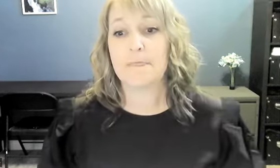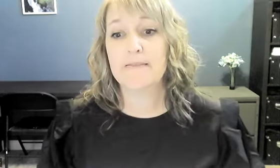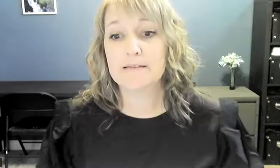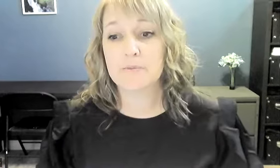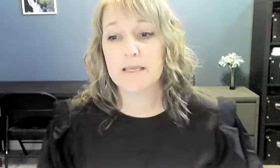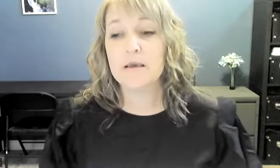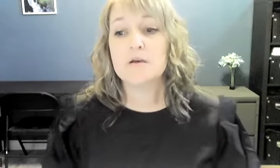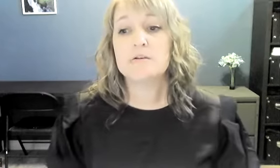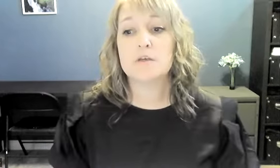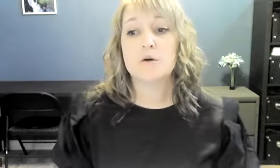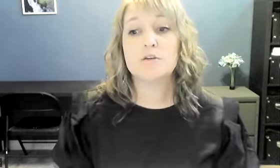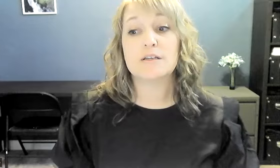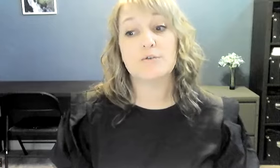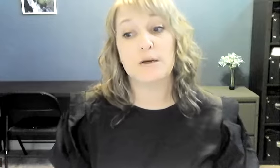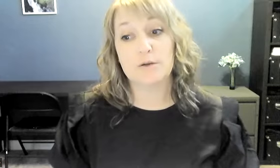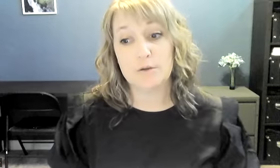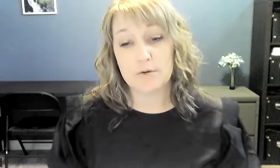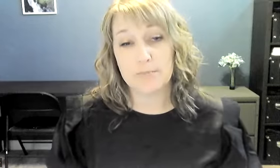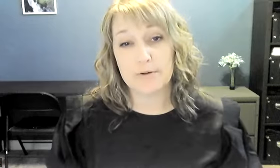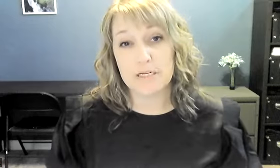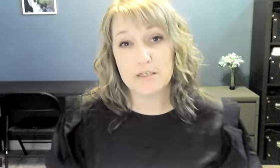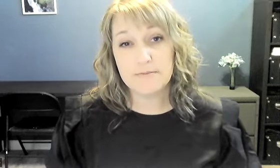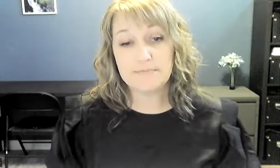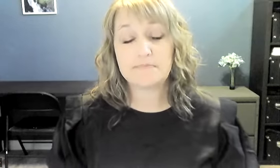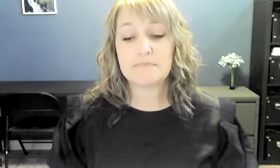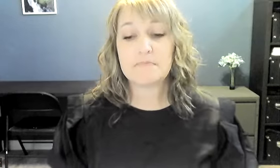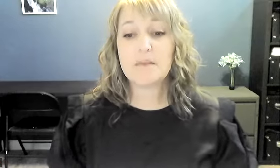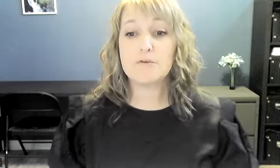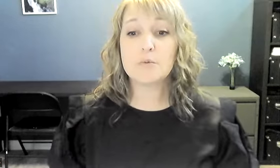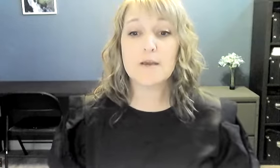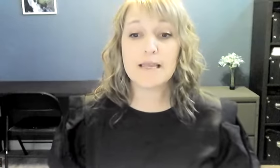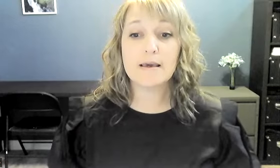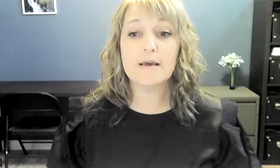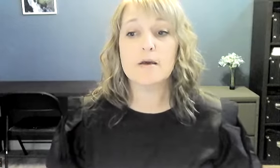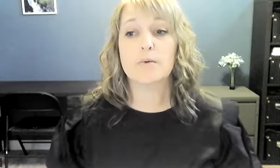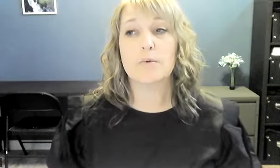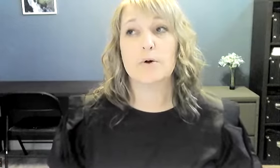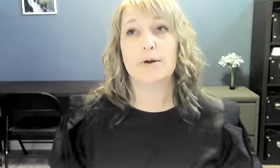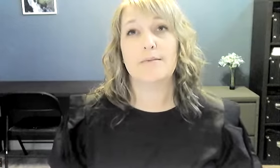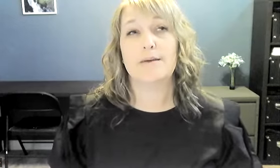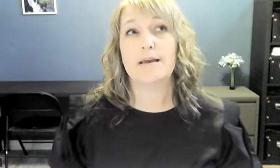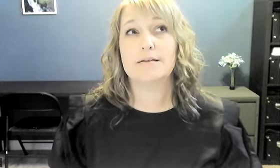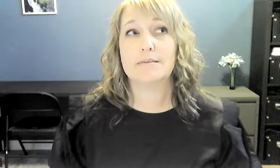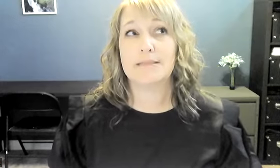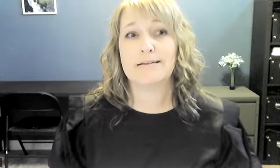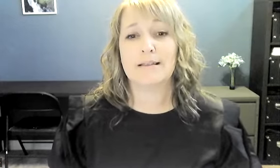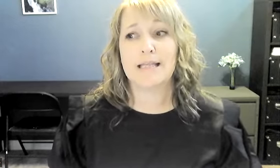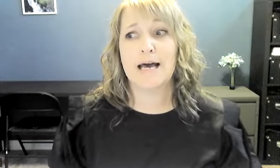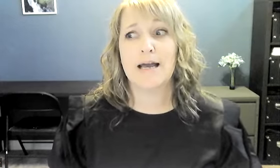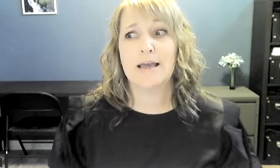And that's week. So using numerical incorporation for week would be something